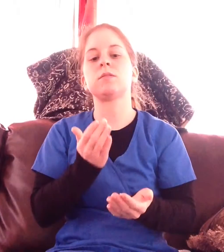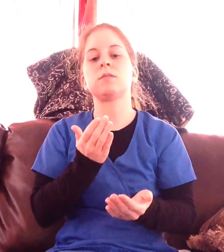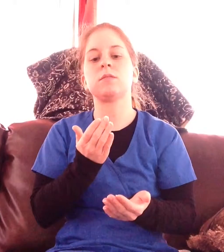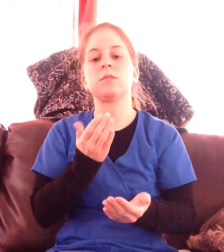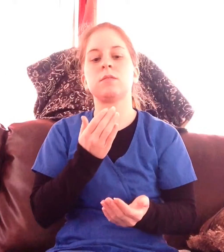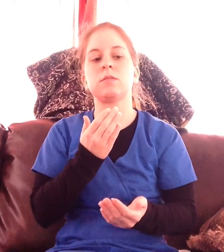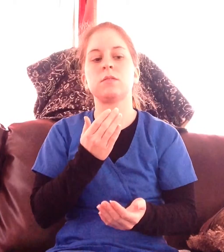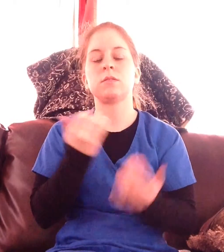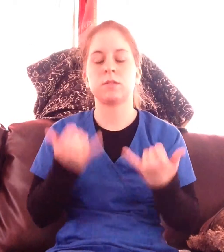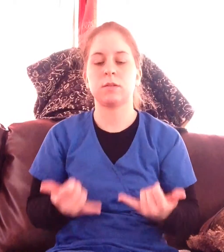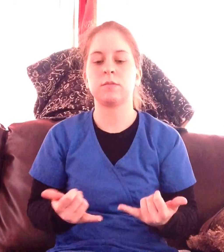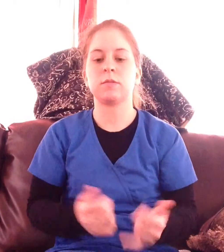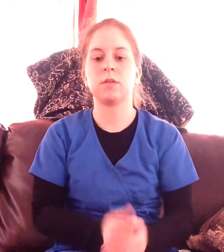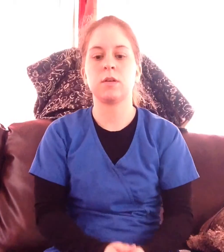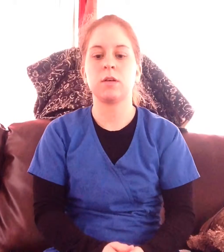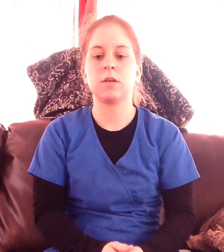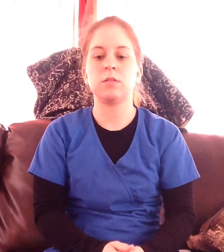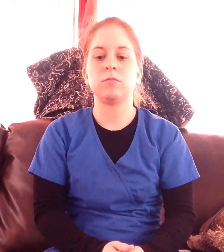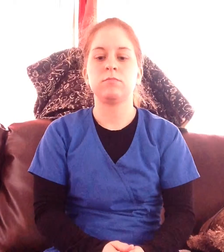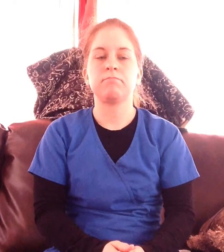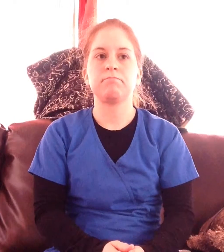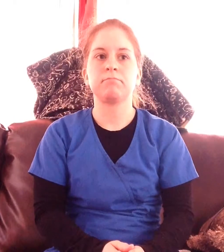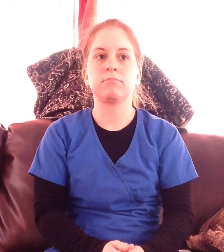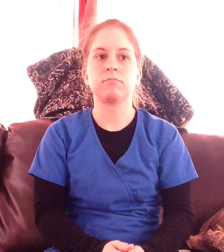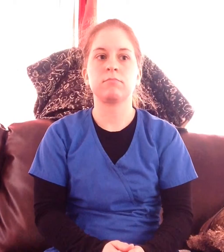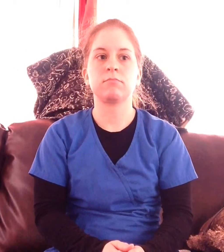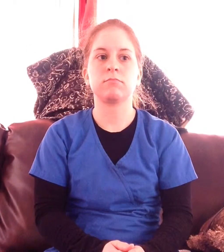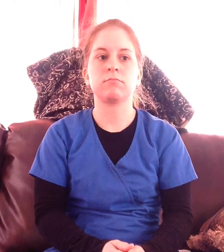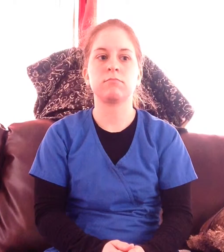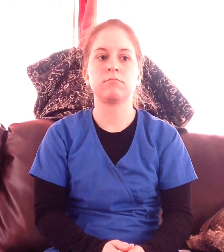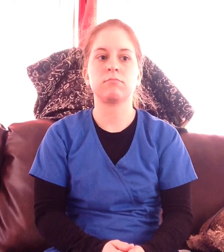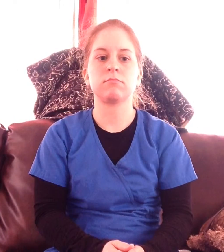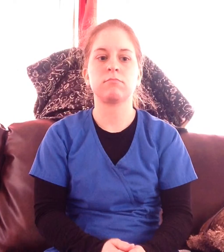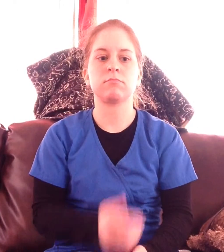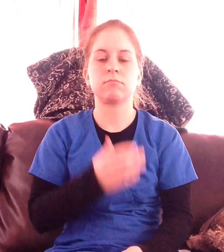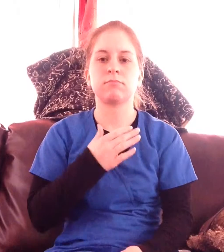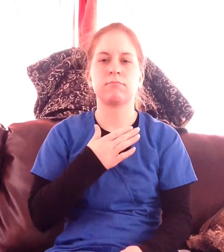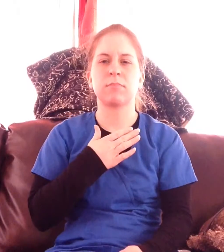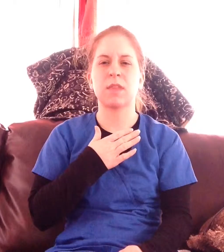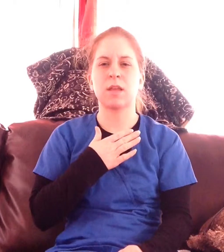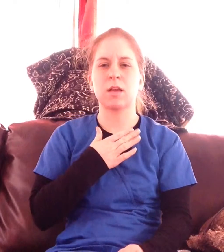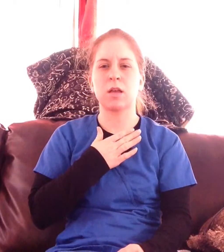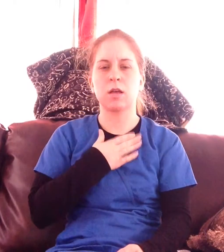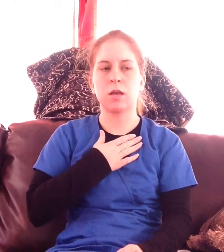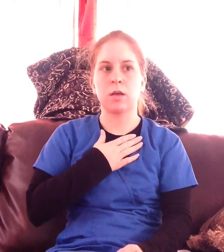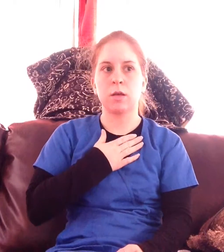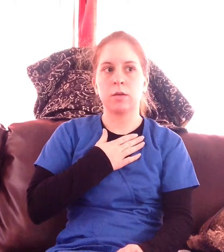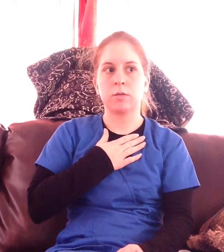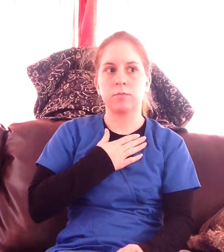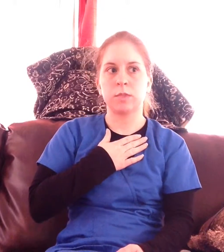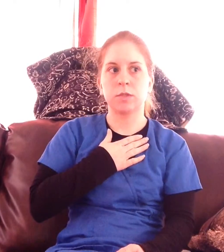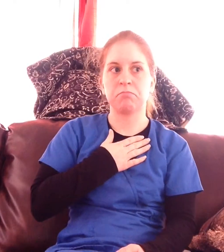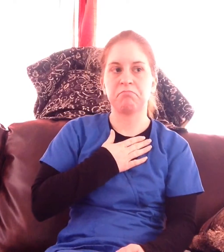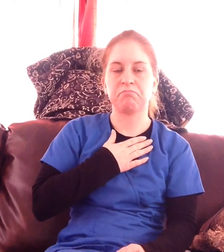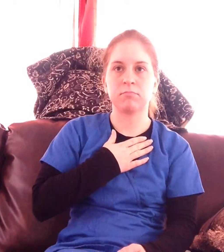When I was in my late 20s, I got the real antique bug, and I used to attend many estate